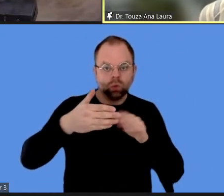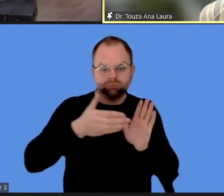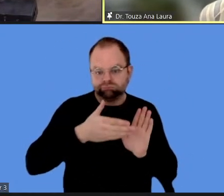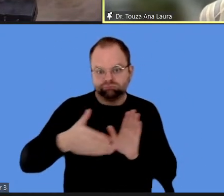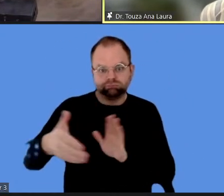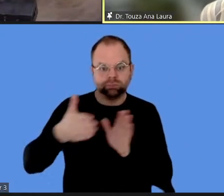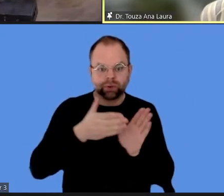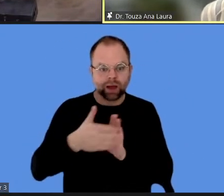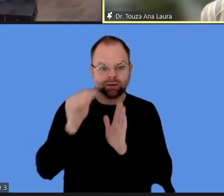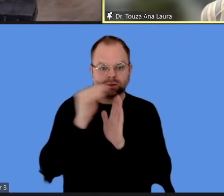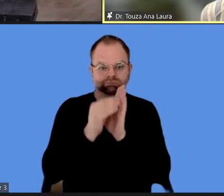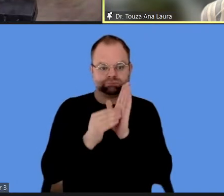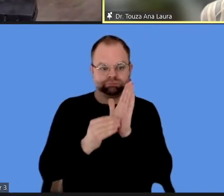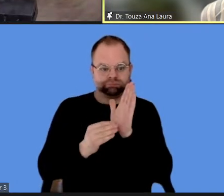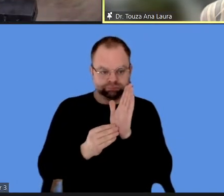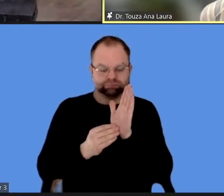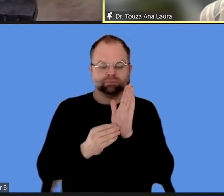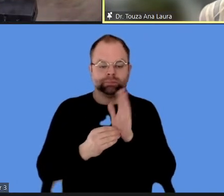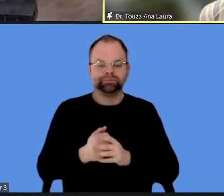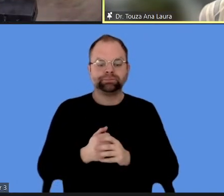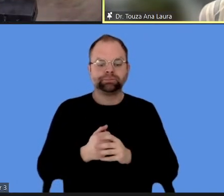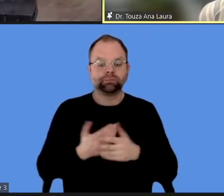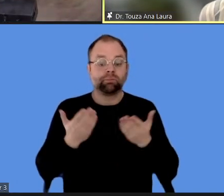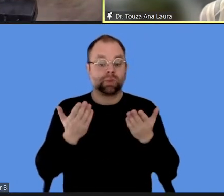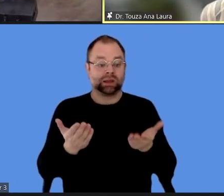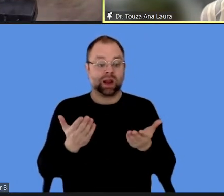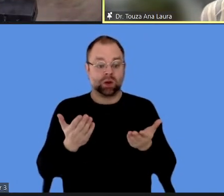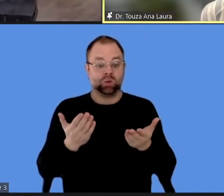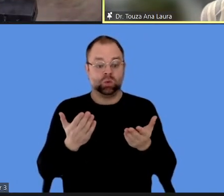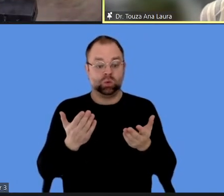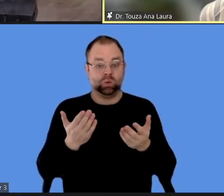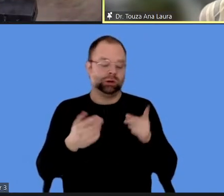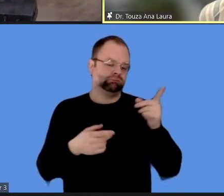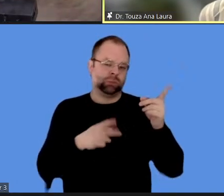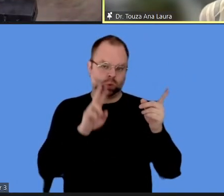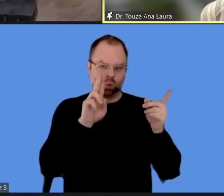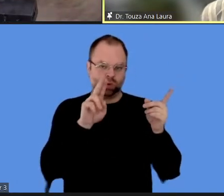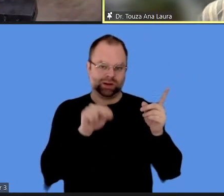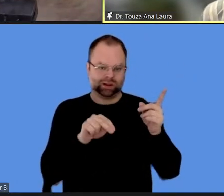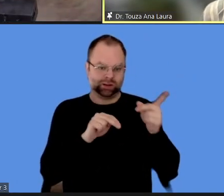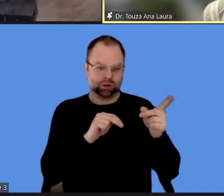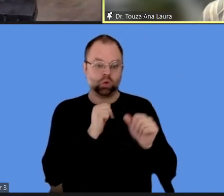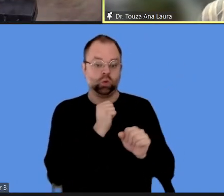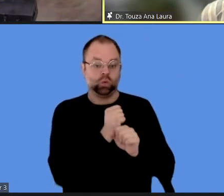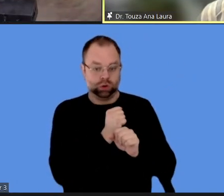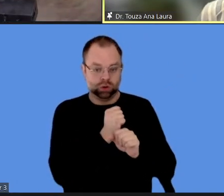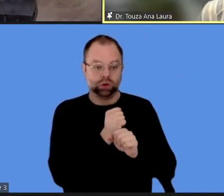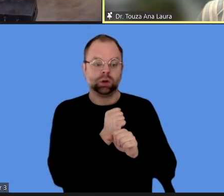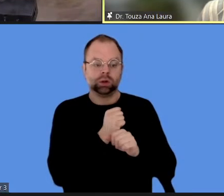was said previously by other participants in this panel,